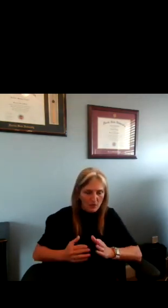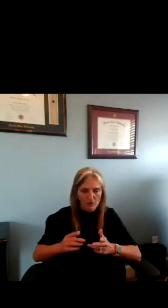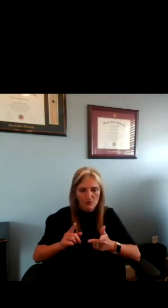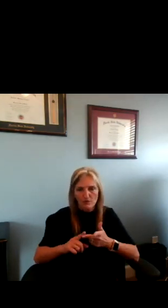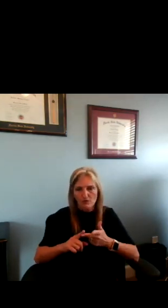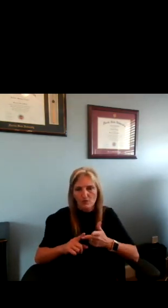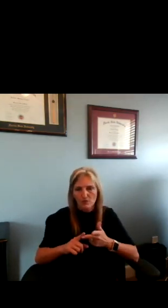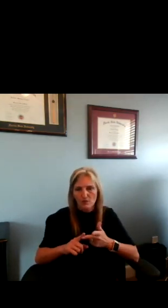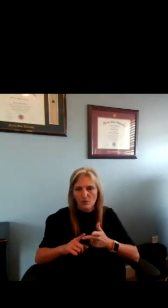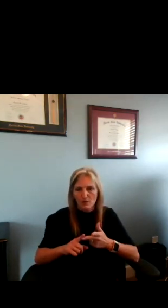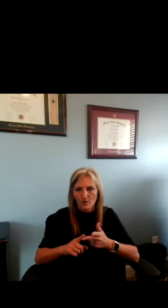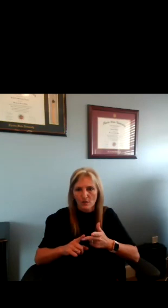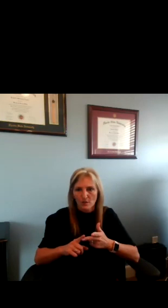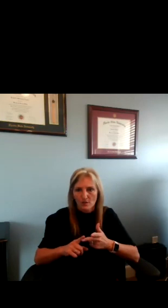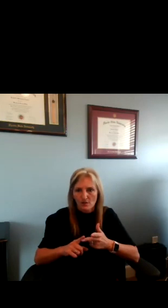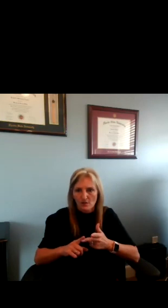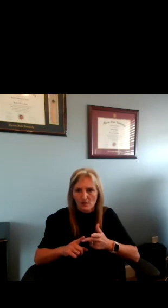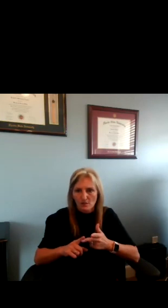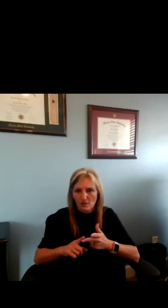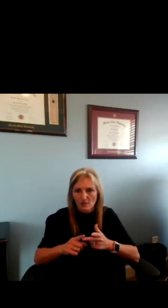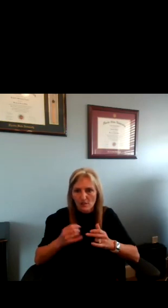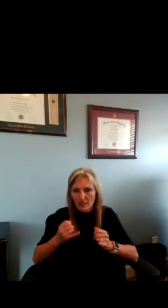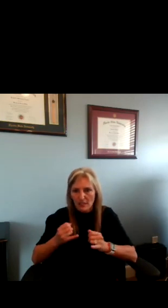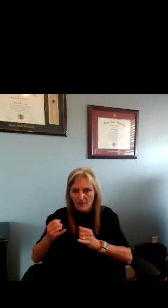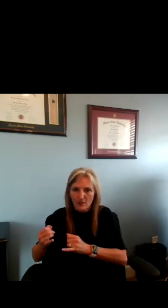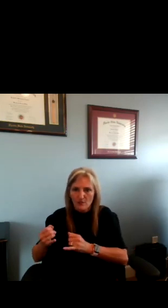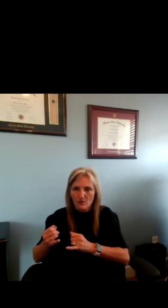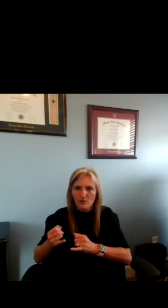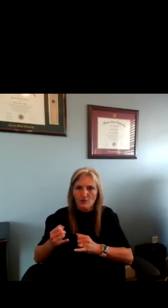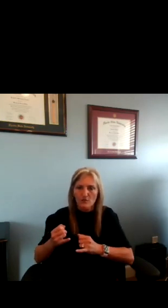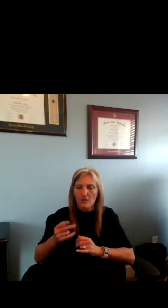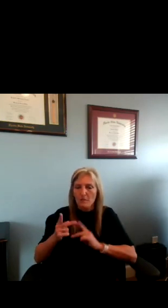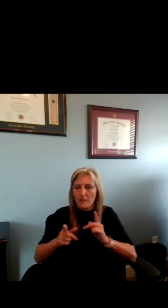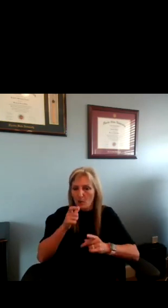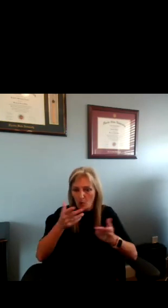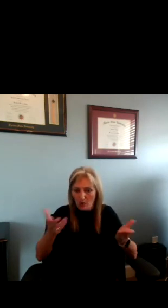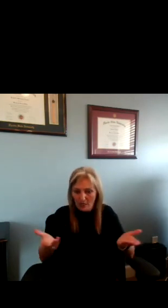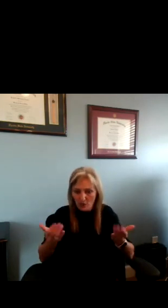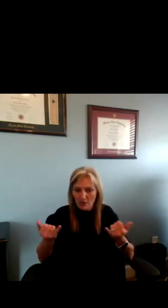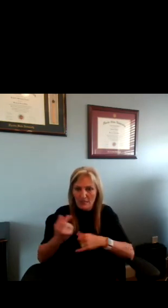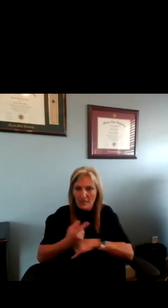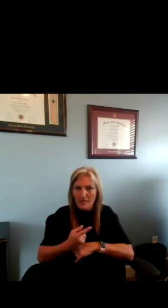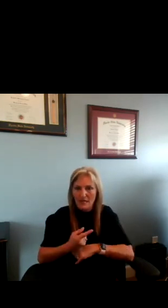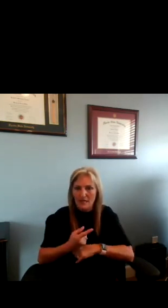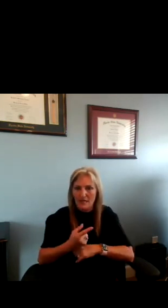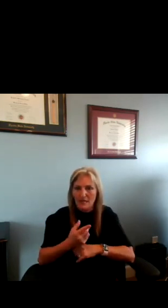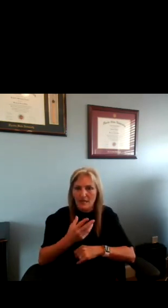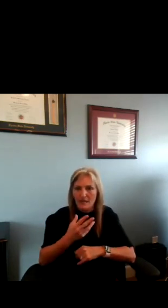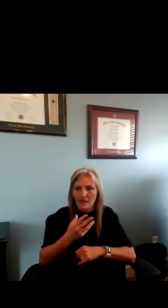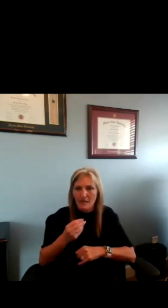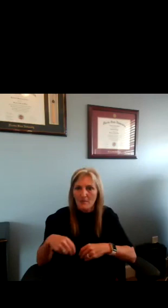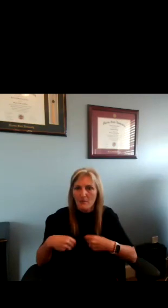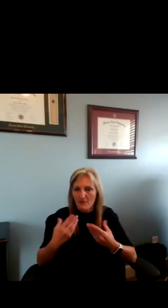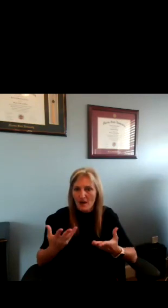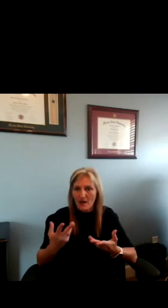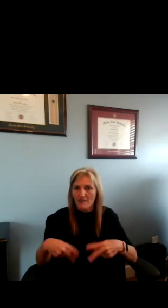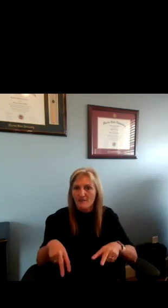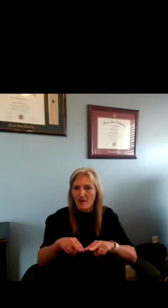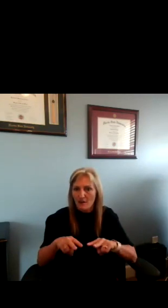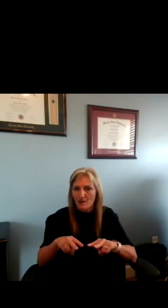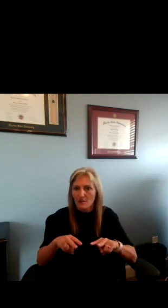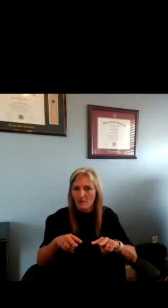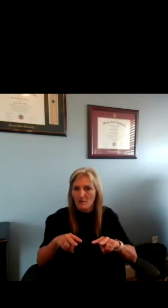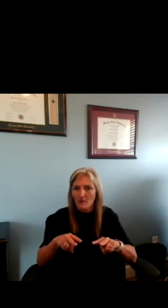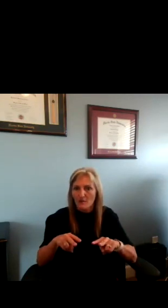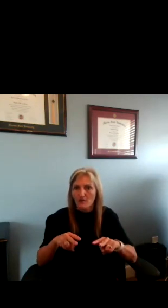leaders. And many of those individuals, like Amy Fettig, are with us today as moderators and panelists and continue to provide invaluable guidance both to